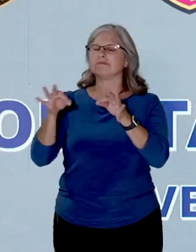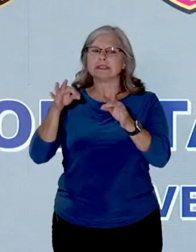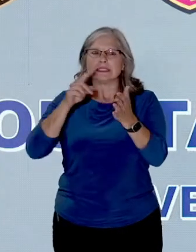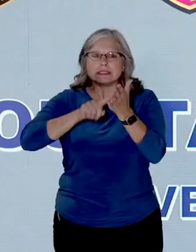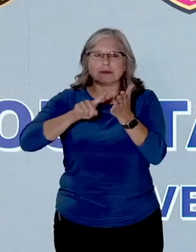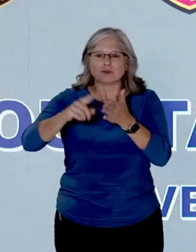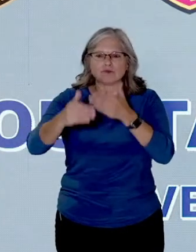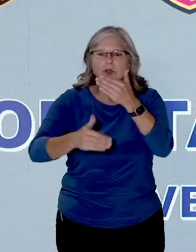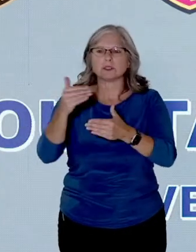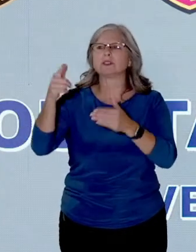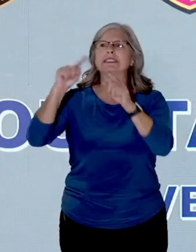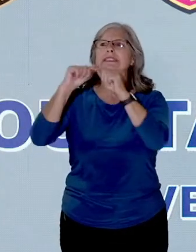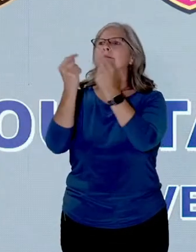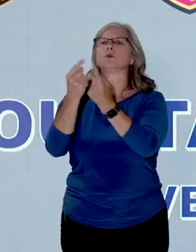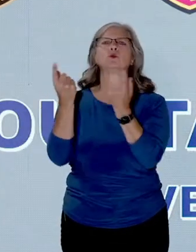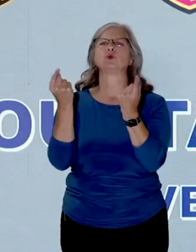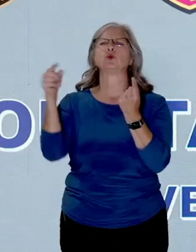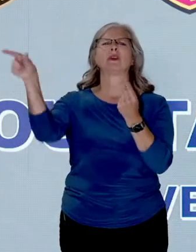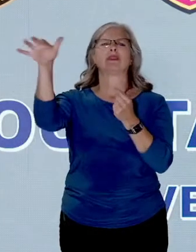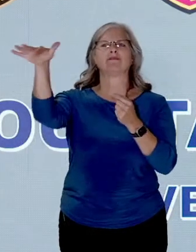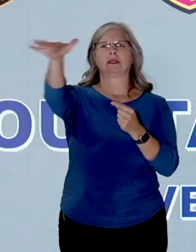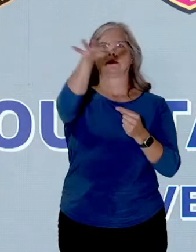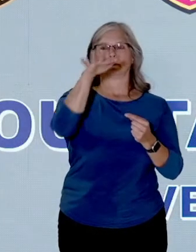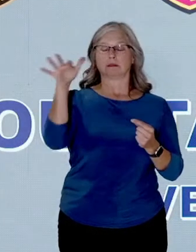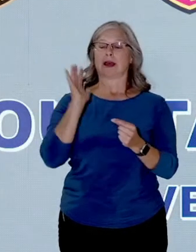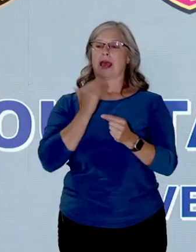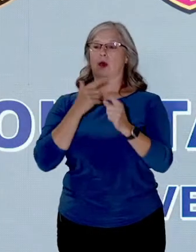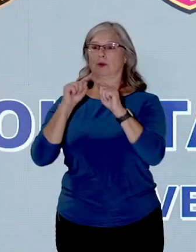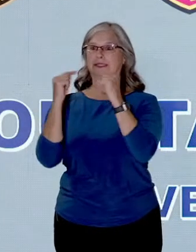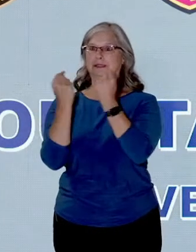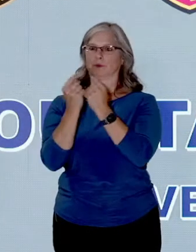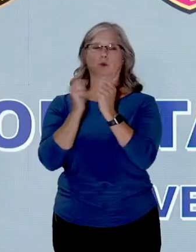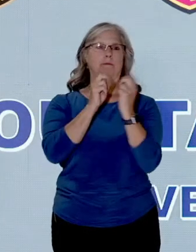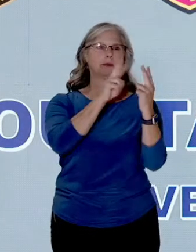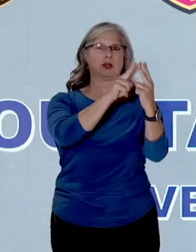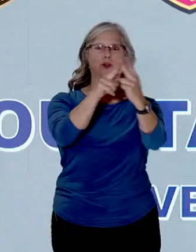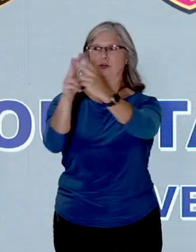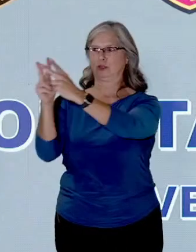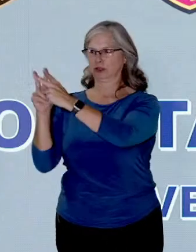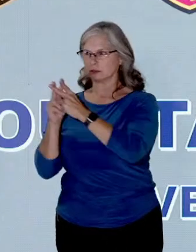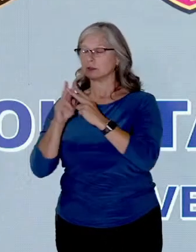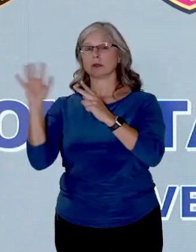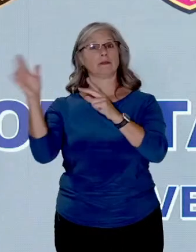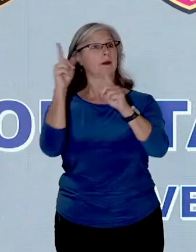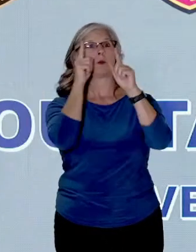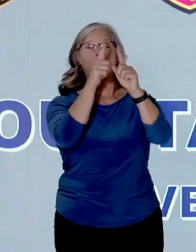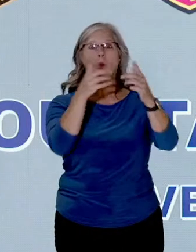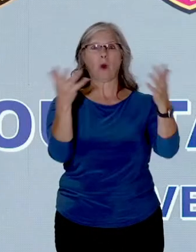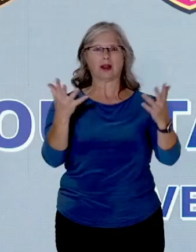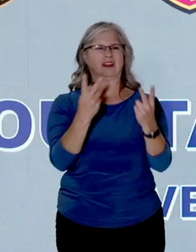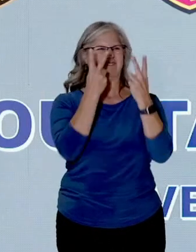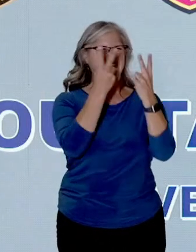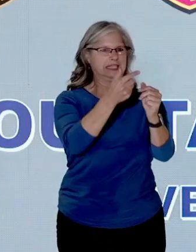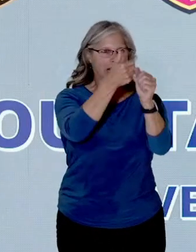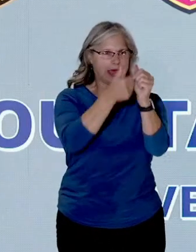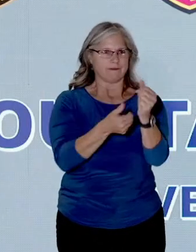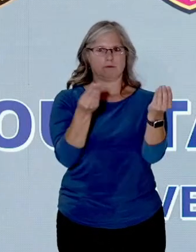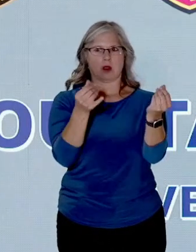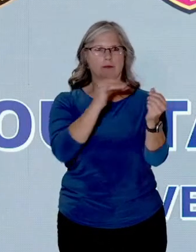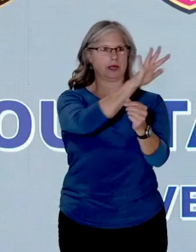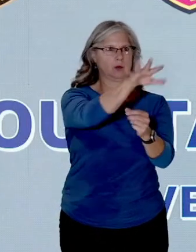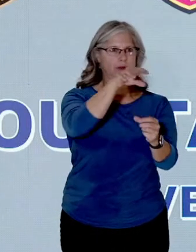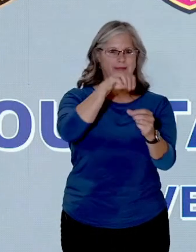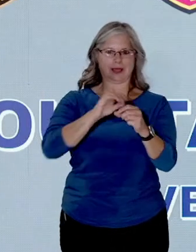and what the teams are doing out there in the field. Our teams work in pairs, and their goal is to visit every property that is within the